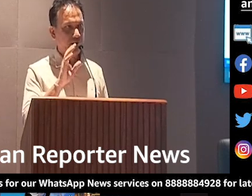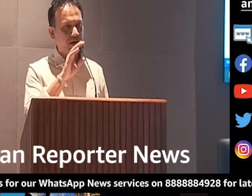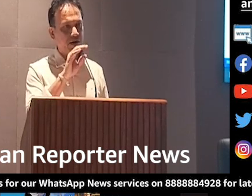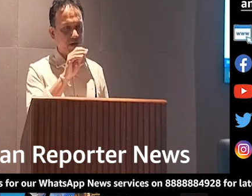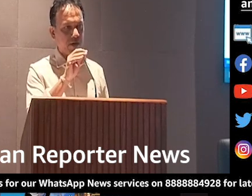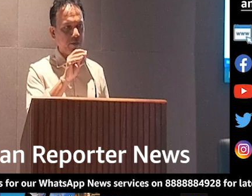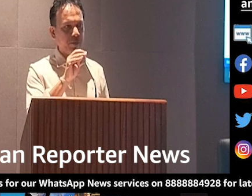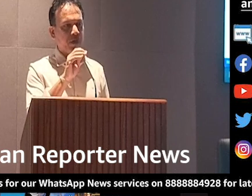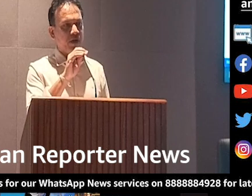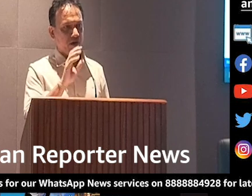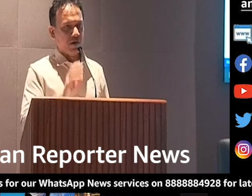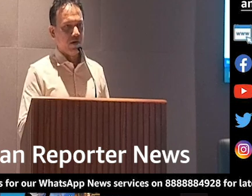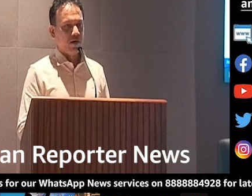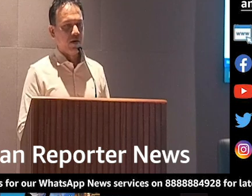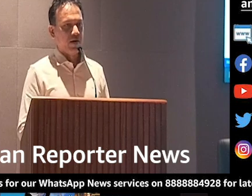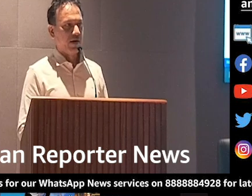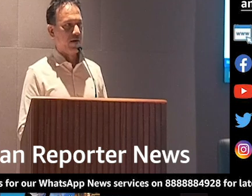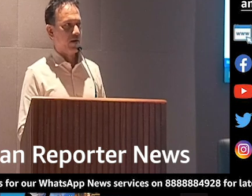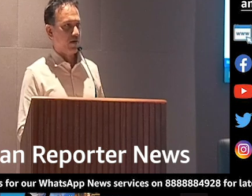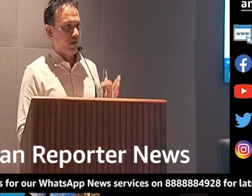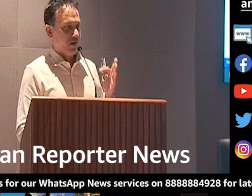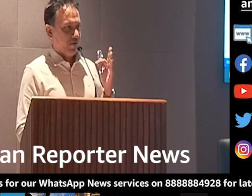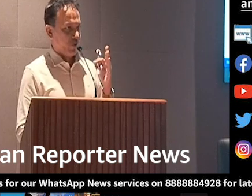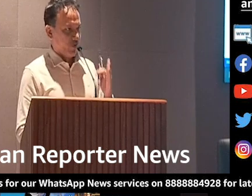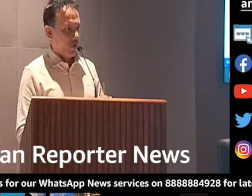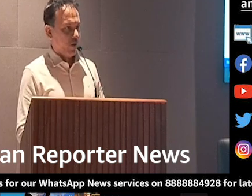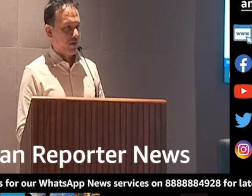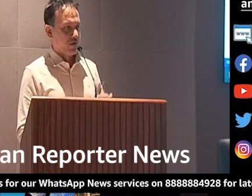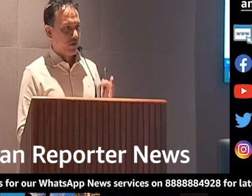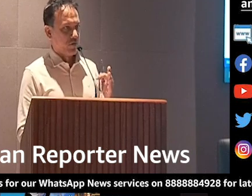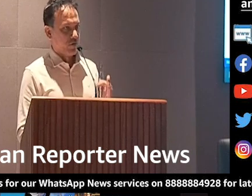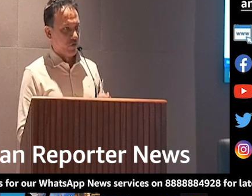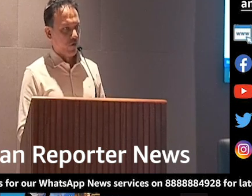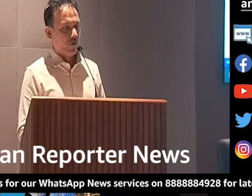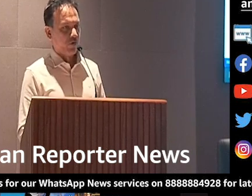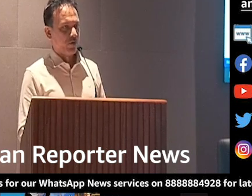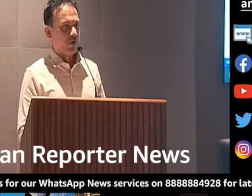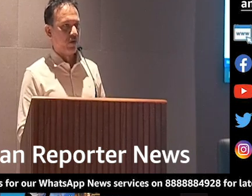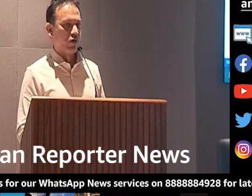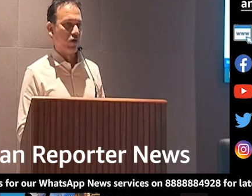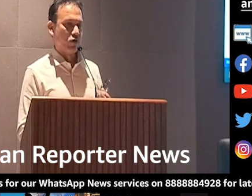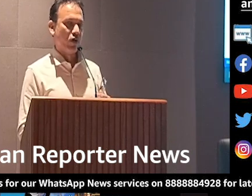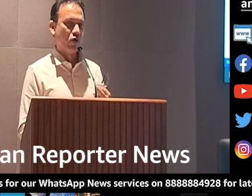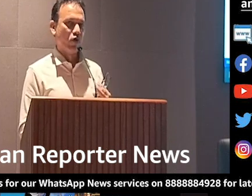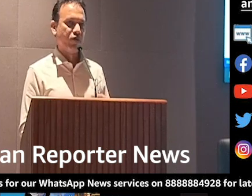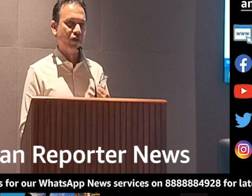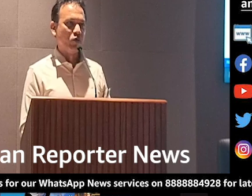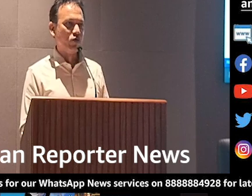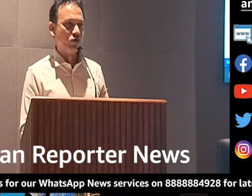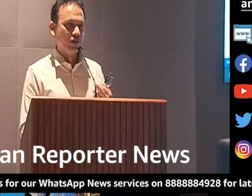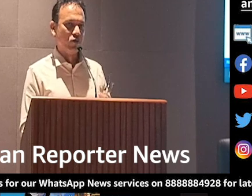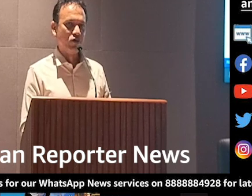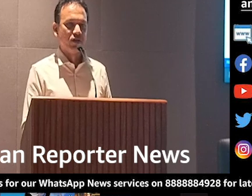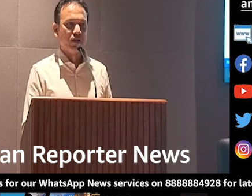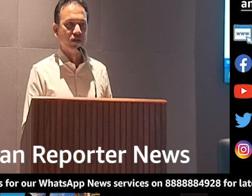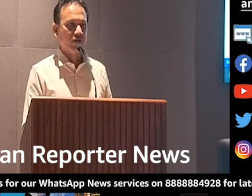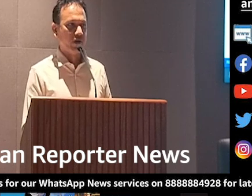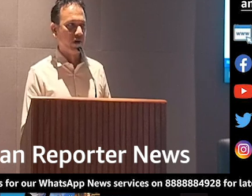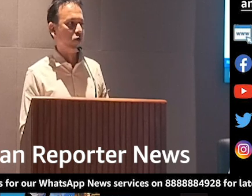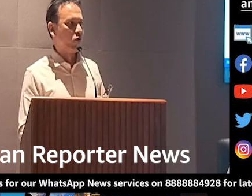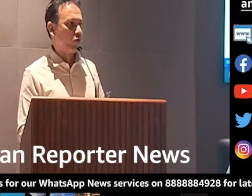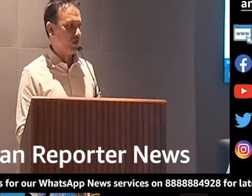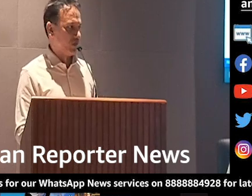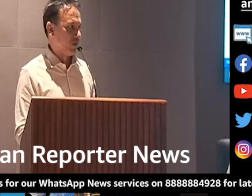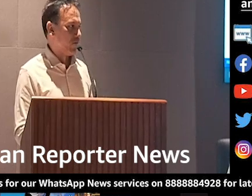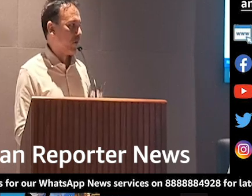a great time. And with your assistance, with your cooperation, because there are a lot of inclusion things that we are